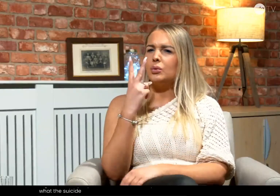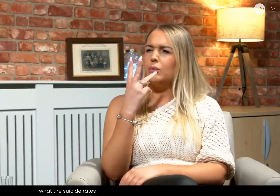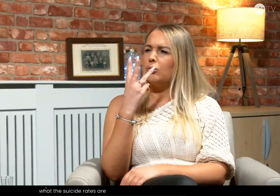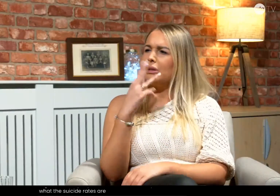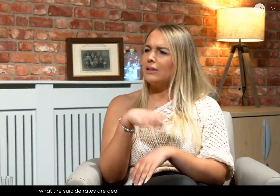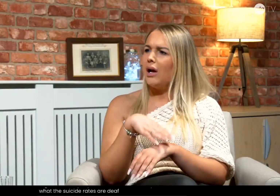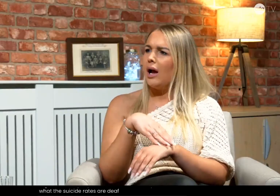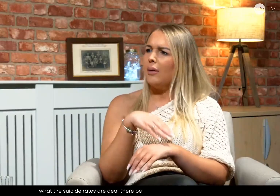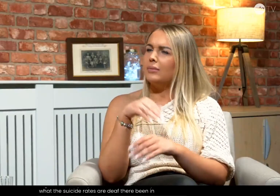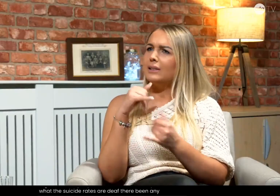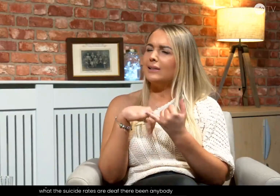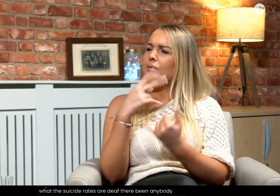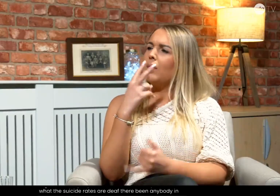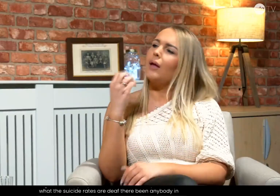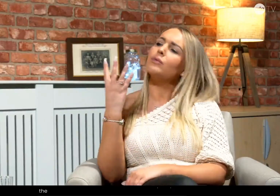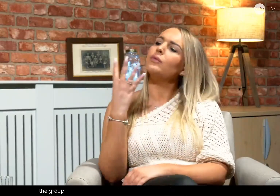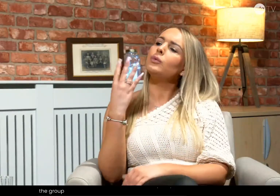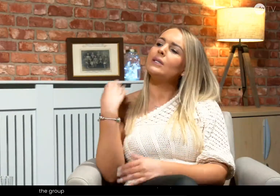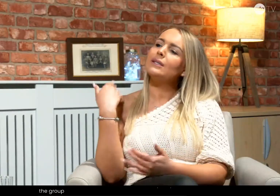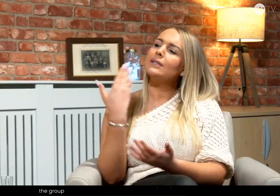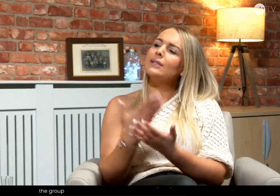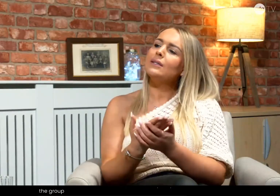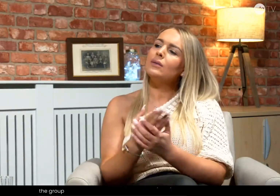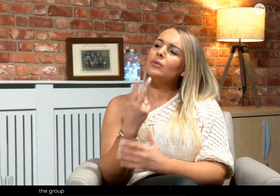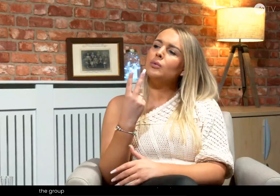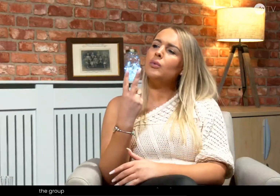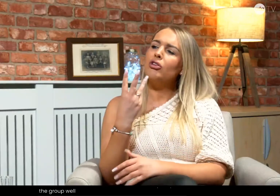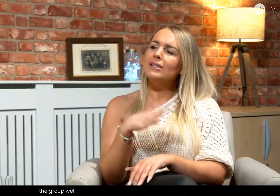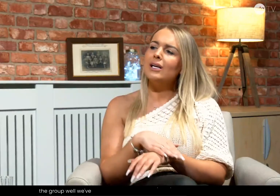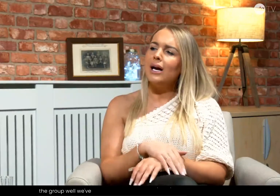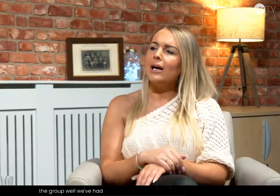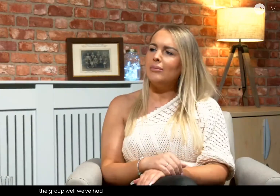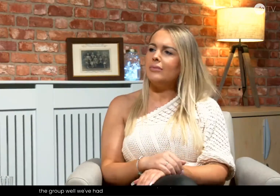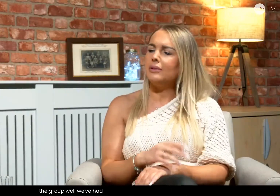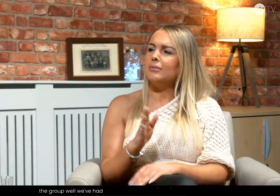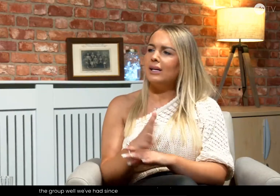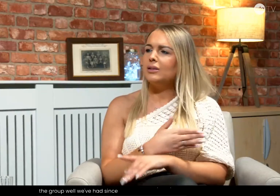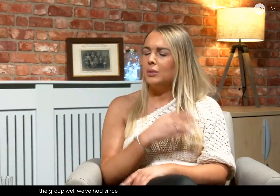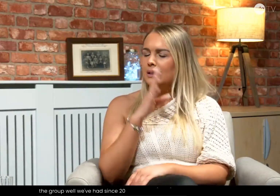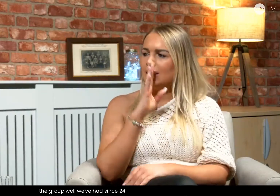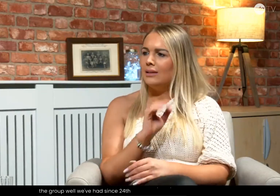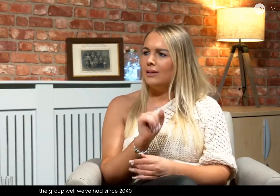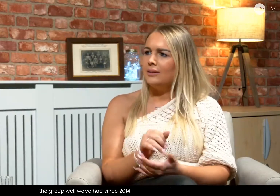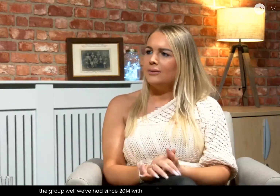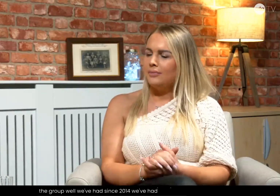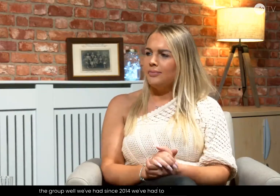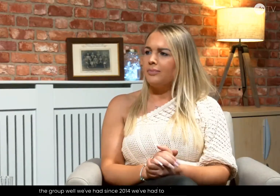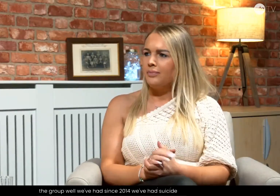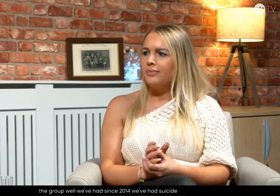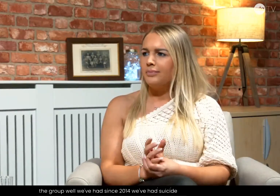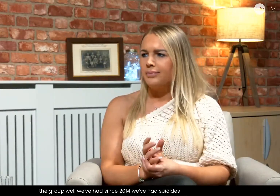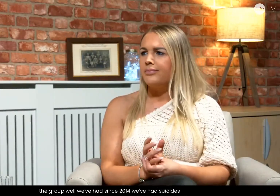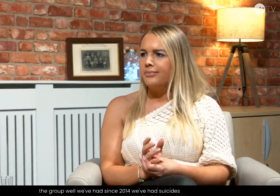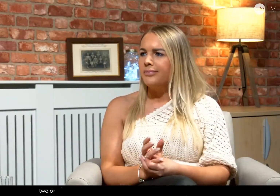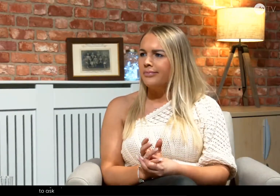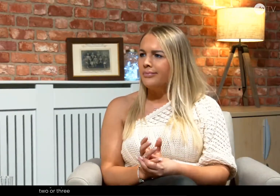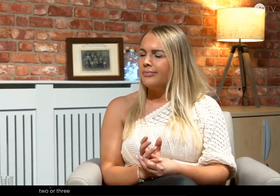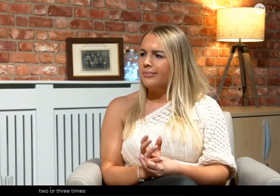in the group? Well, we've had, since 2014, we've had suicides two or three times, which has been really, really